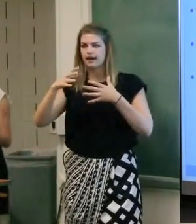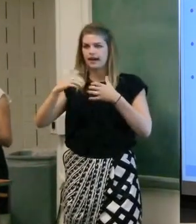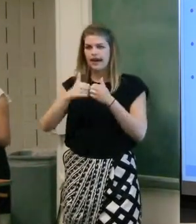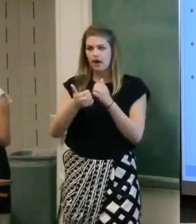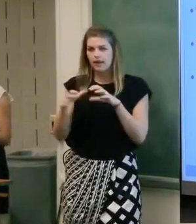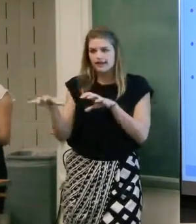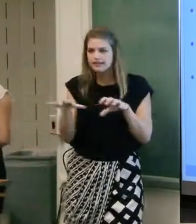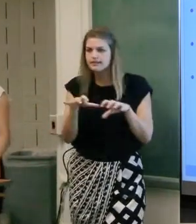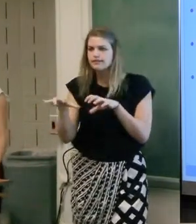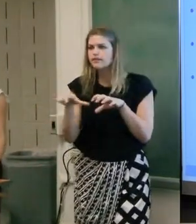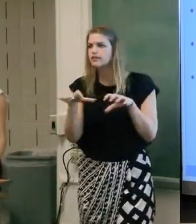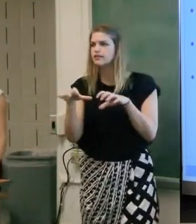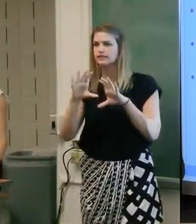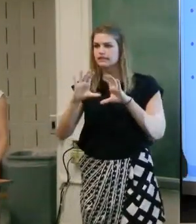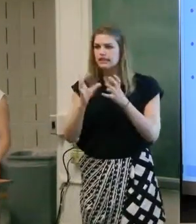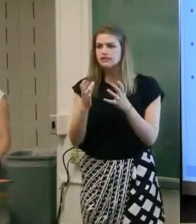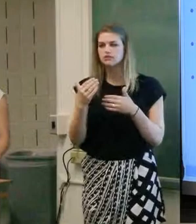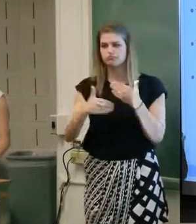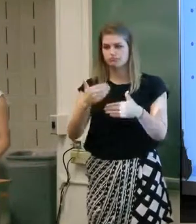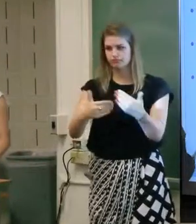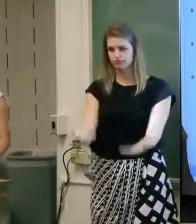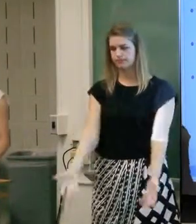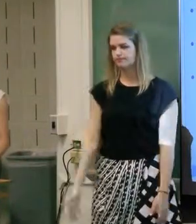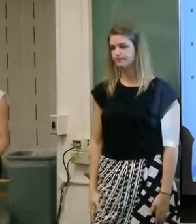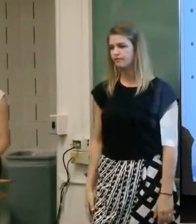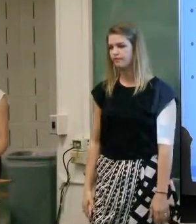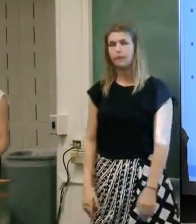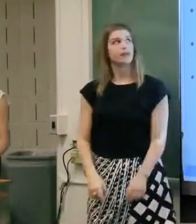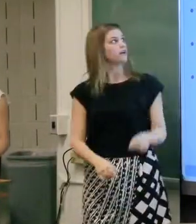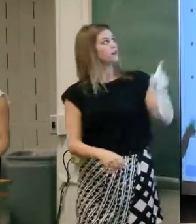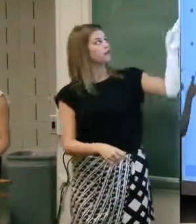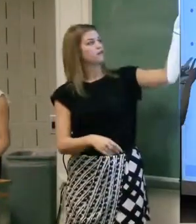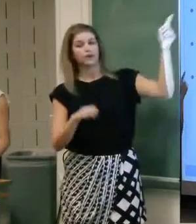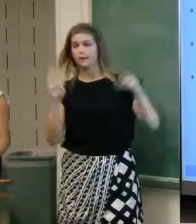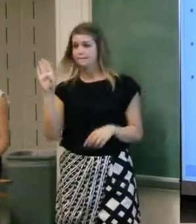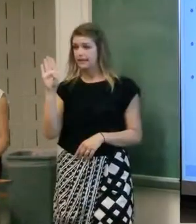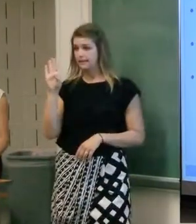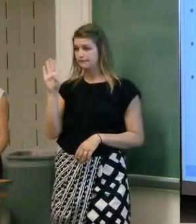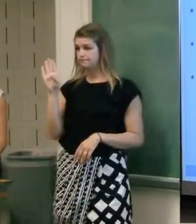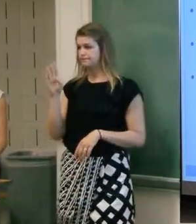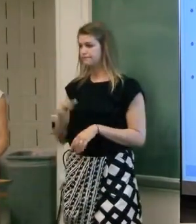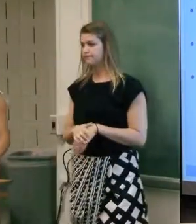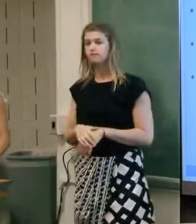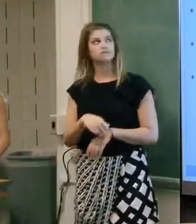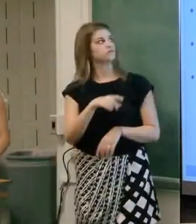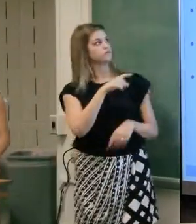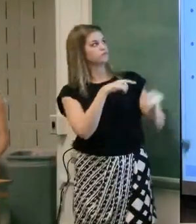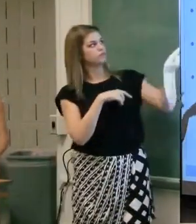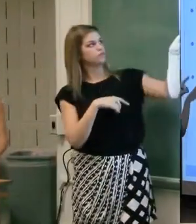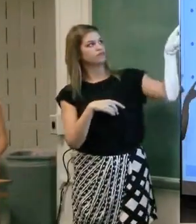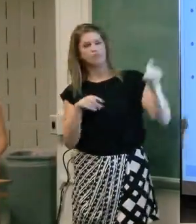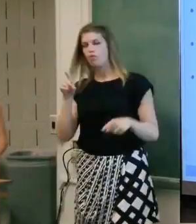they do things in that school. For B hours, I had 180.